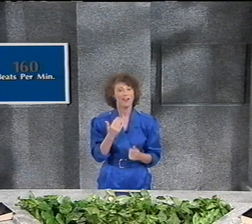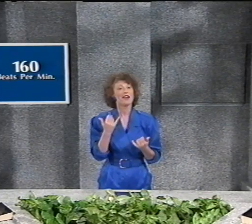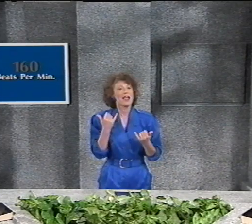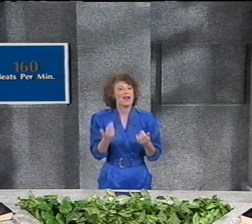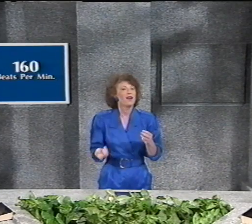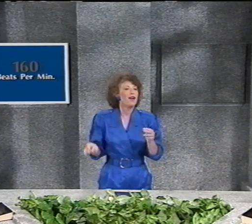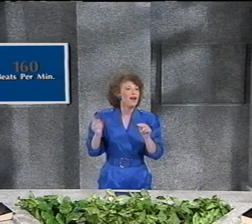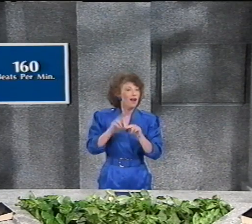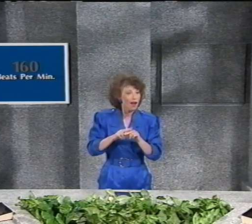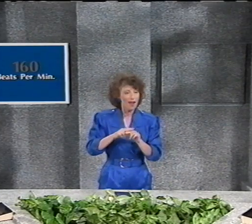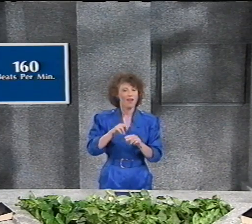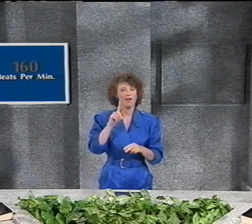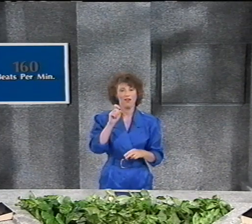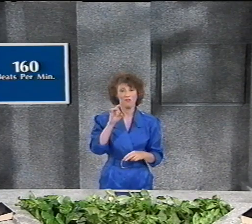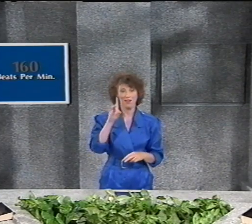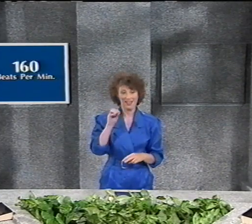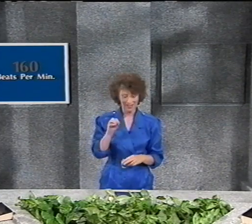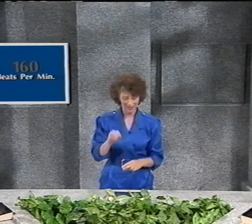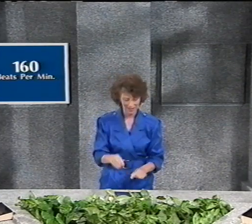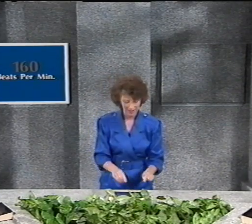Good. Now let's increase again.